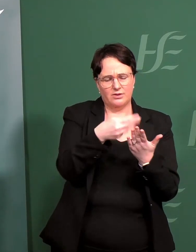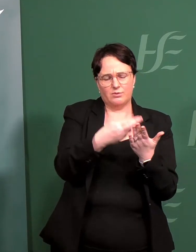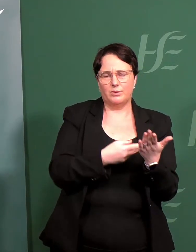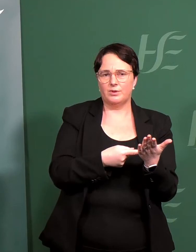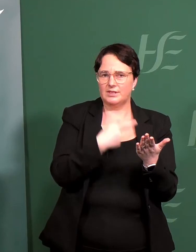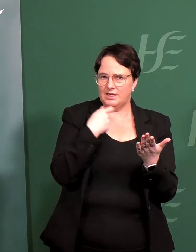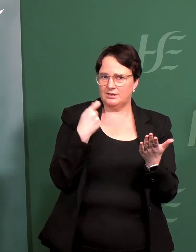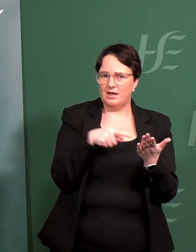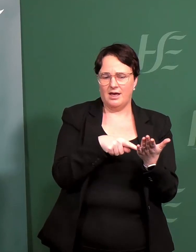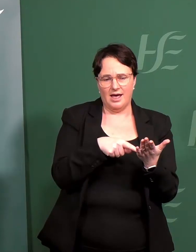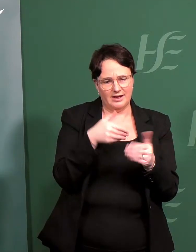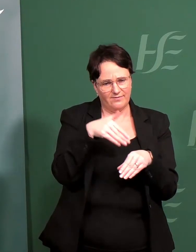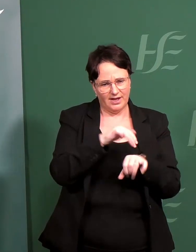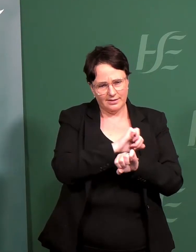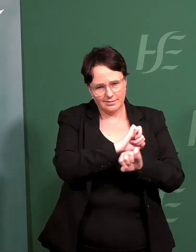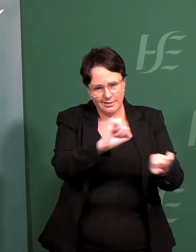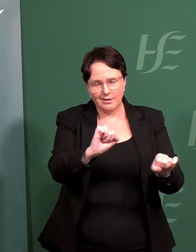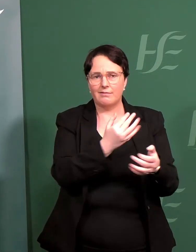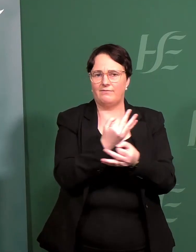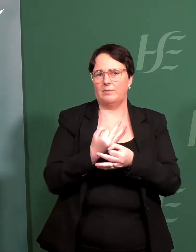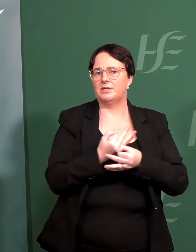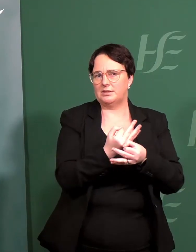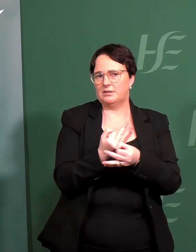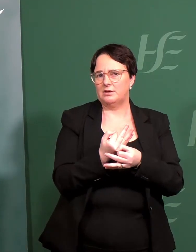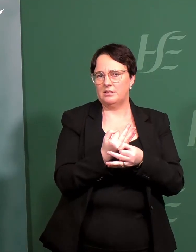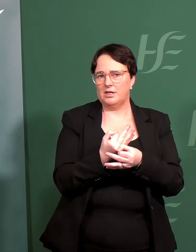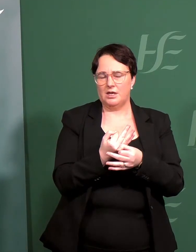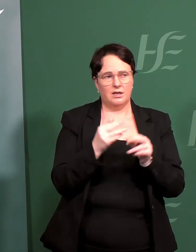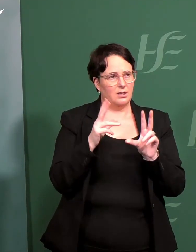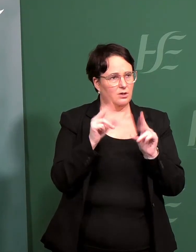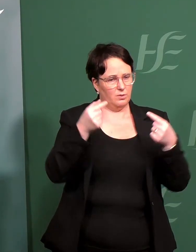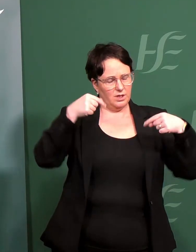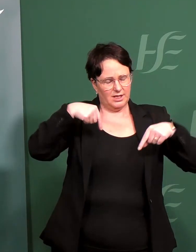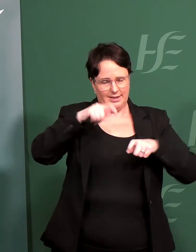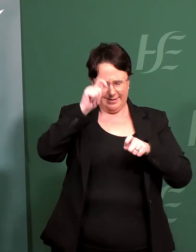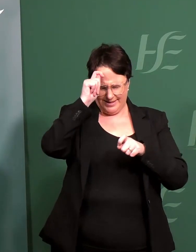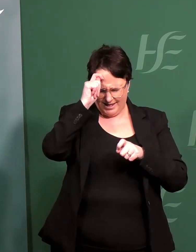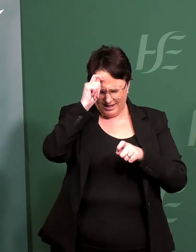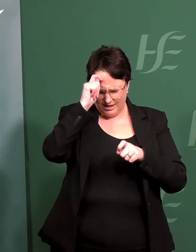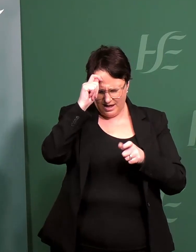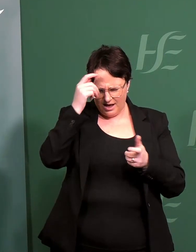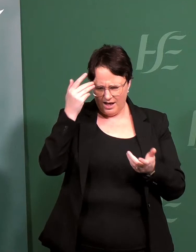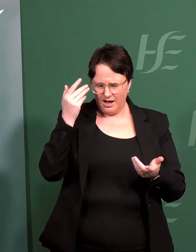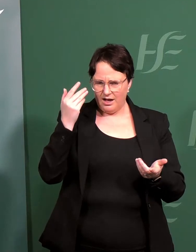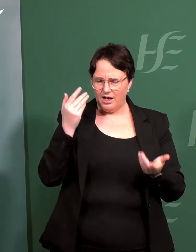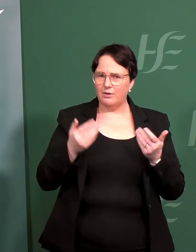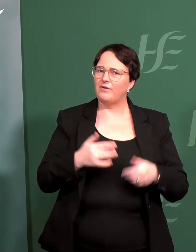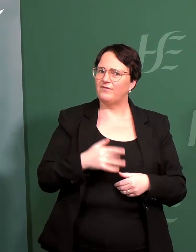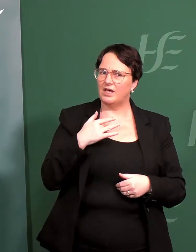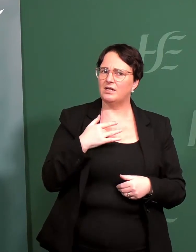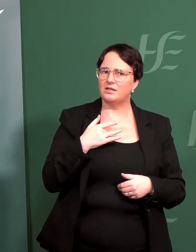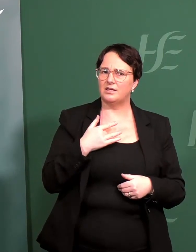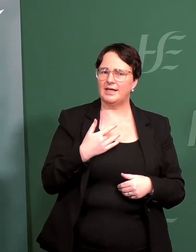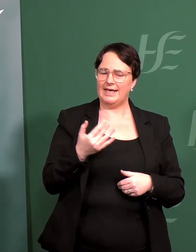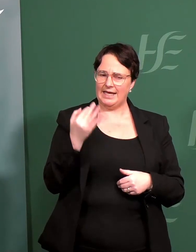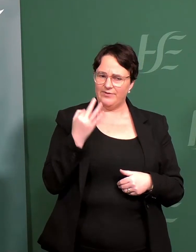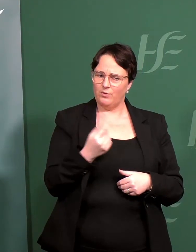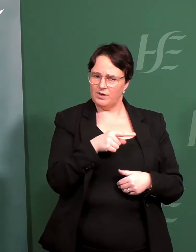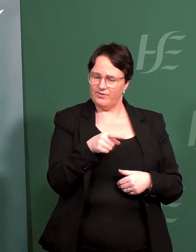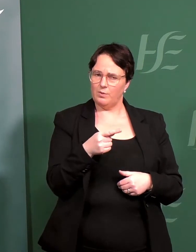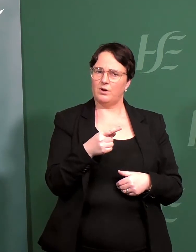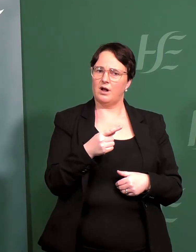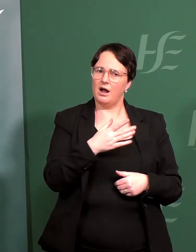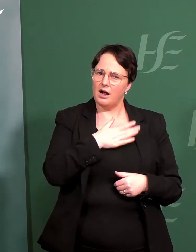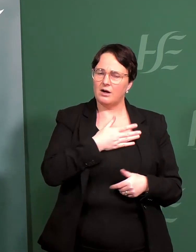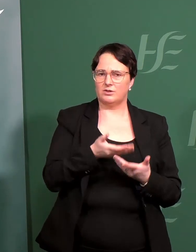indeed on many of their families. And none of us could bear to think how we might feel if one of those were our children